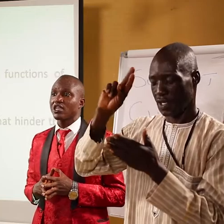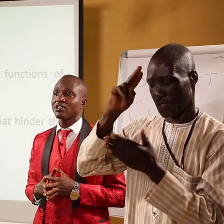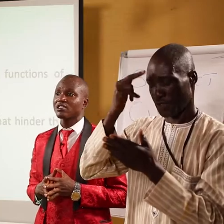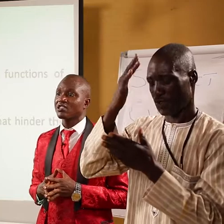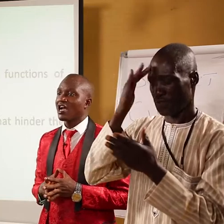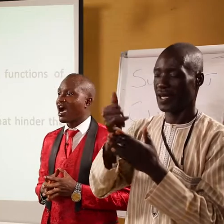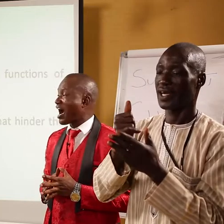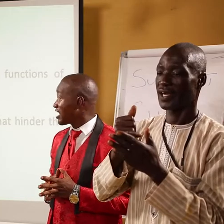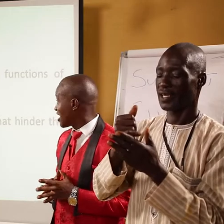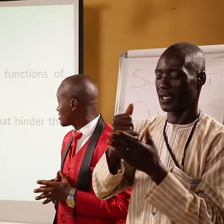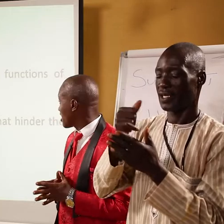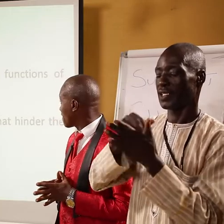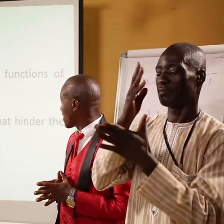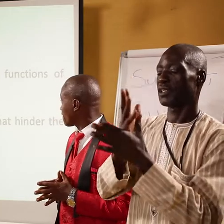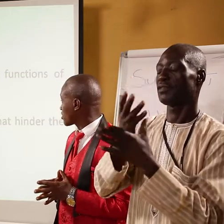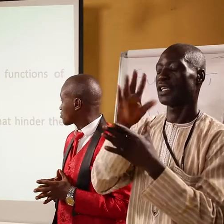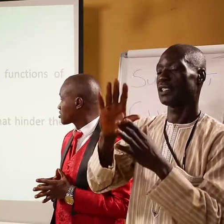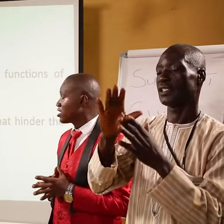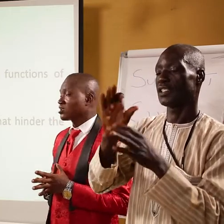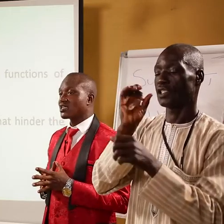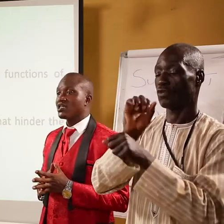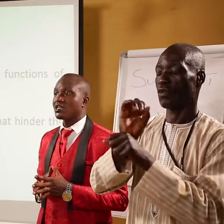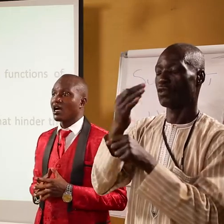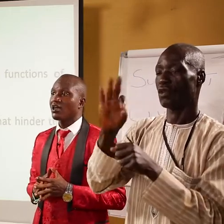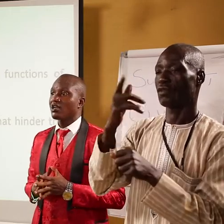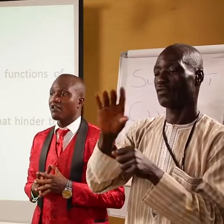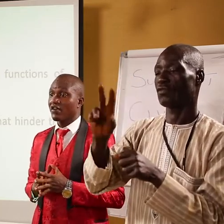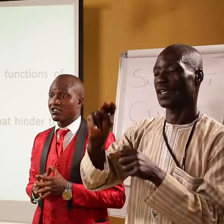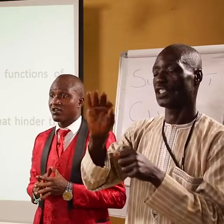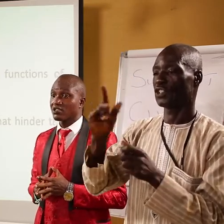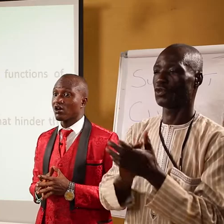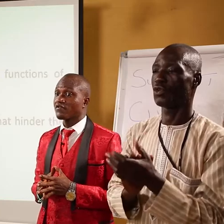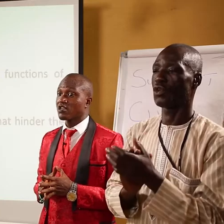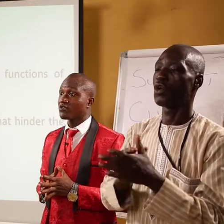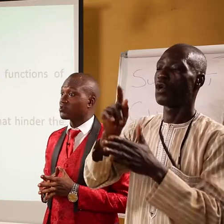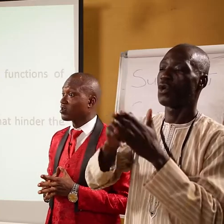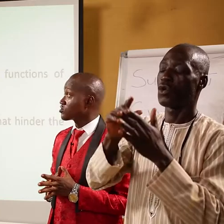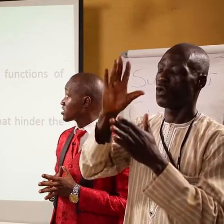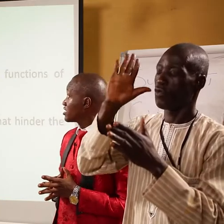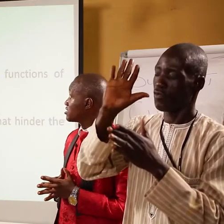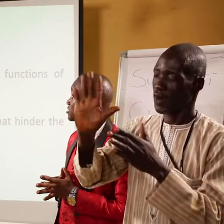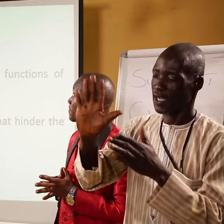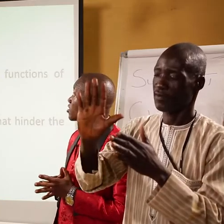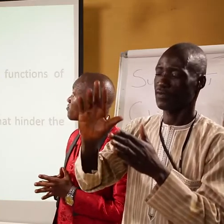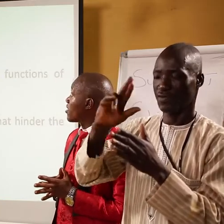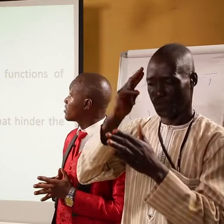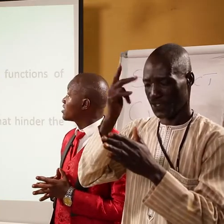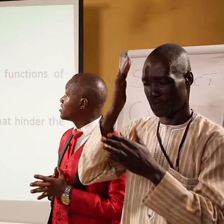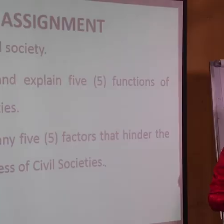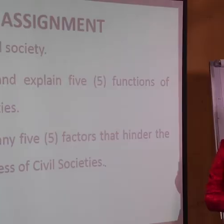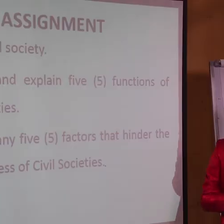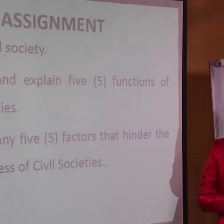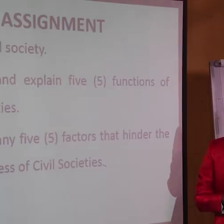civil societies. Highlight any 5 factors that hinder the effectiveness of civil societies. Number